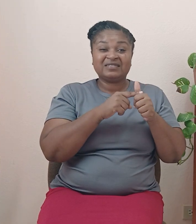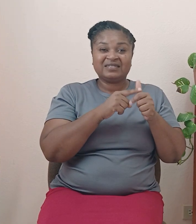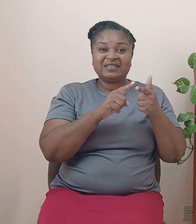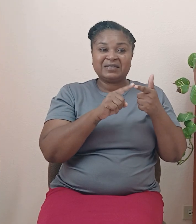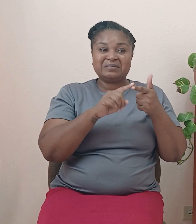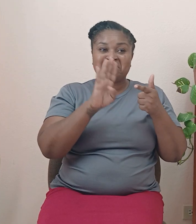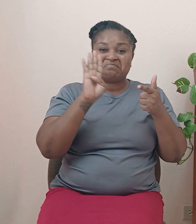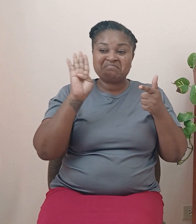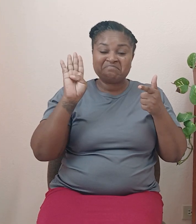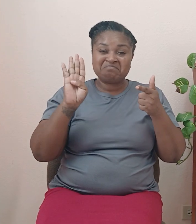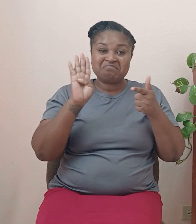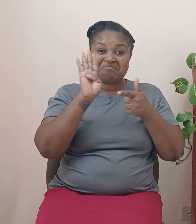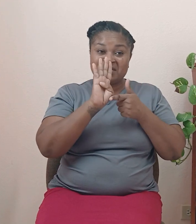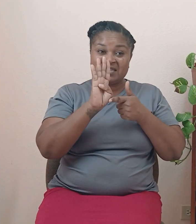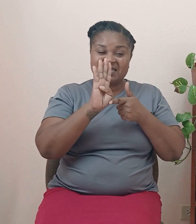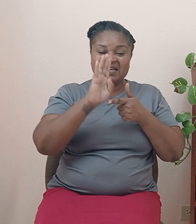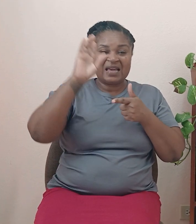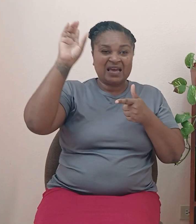B. David.